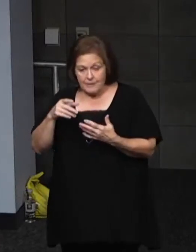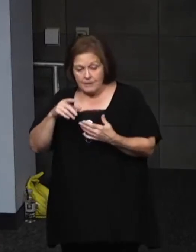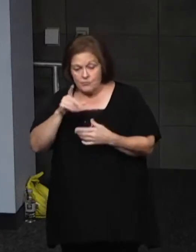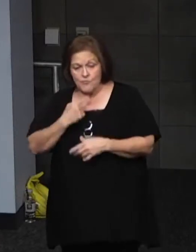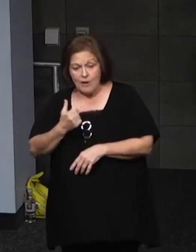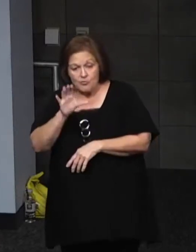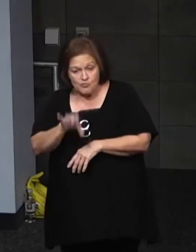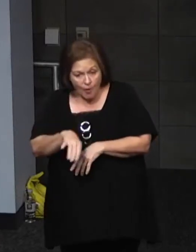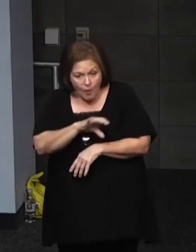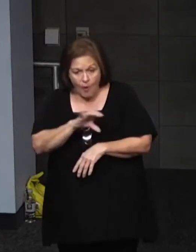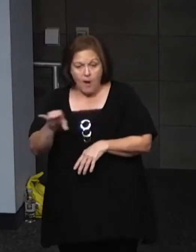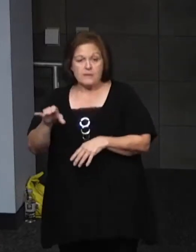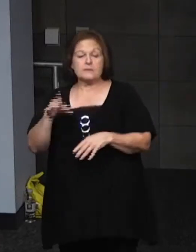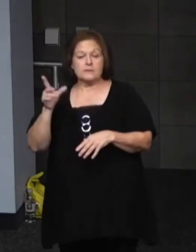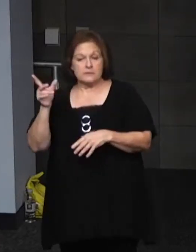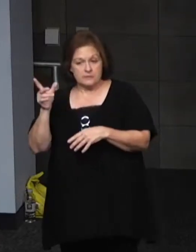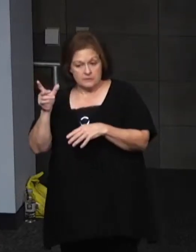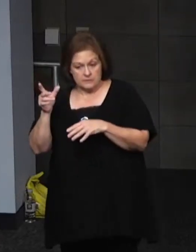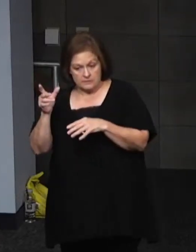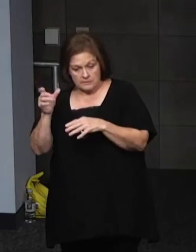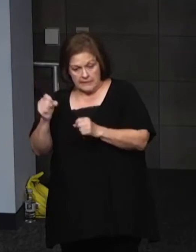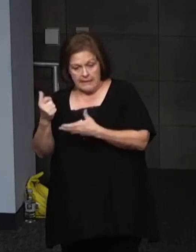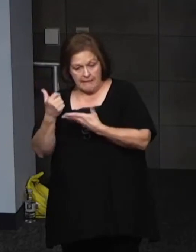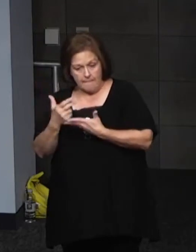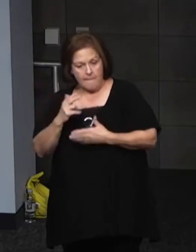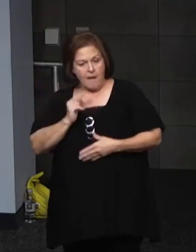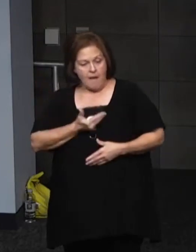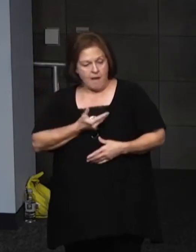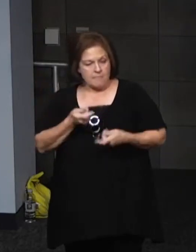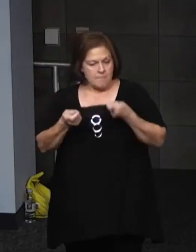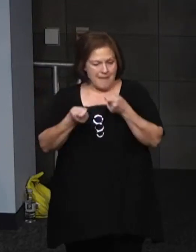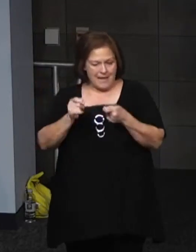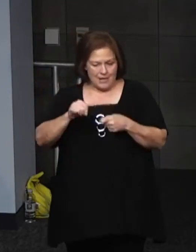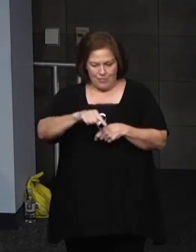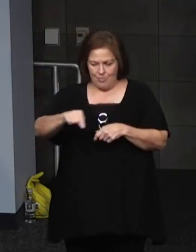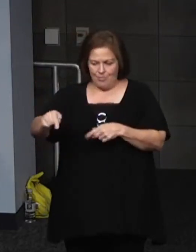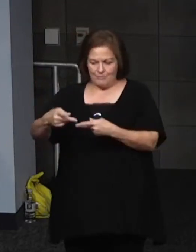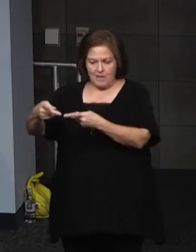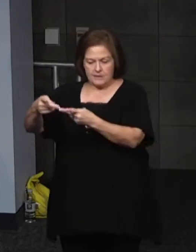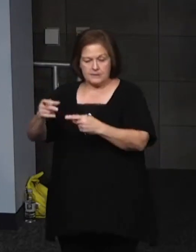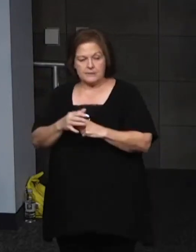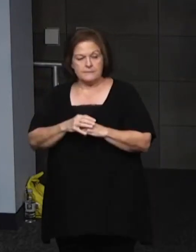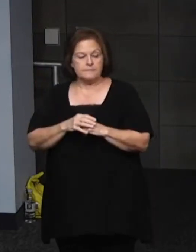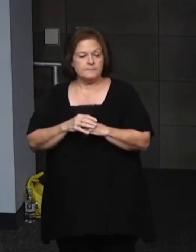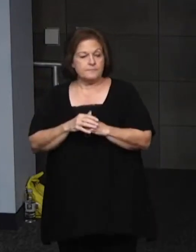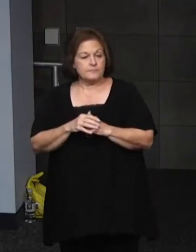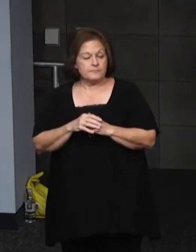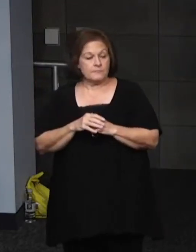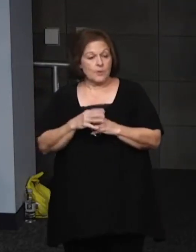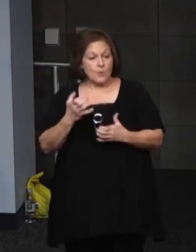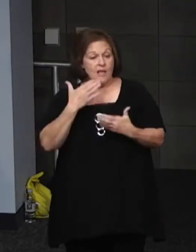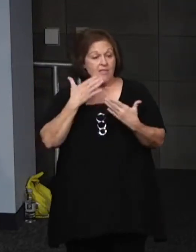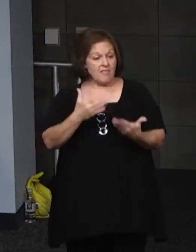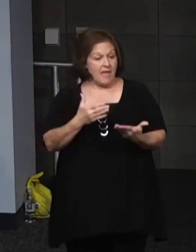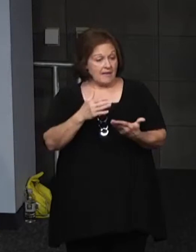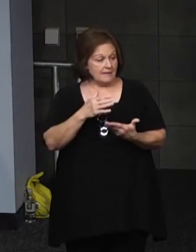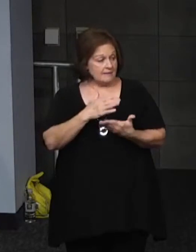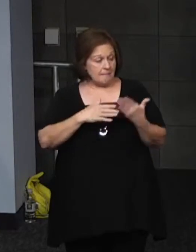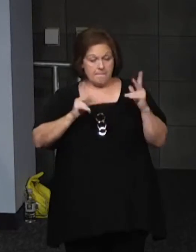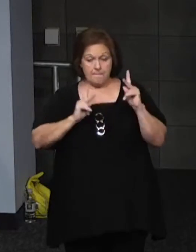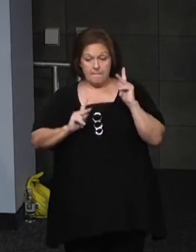able to help us manage those locations. I really want to just thank a few people